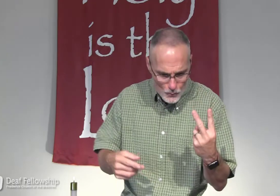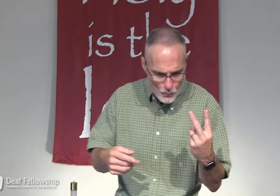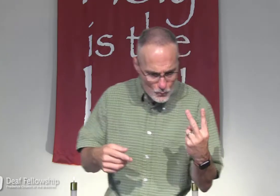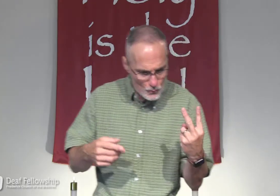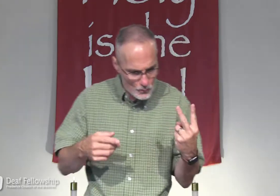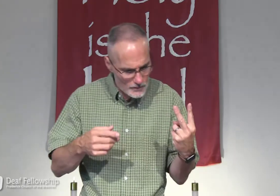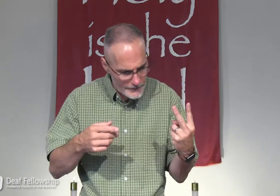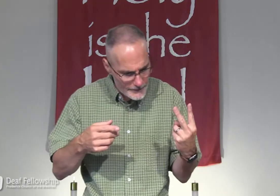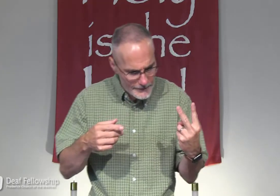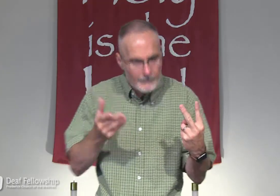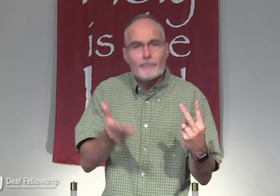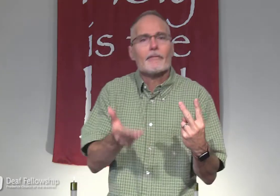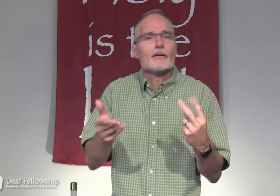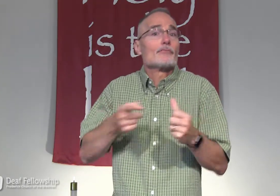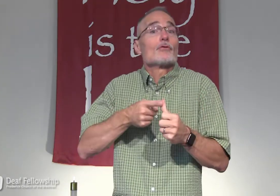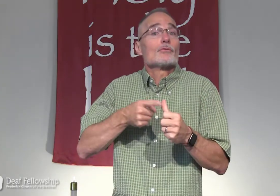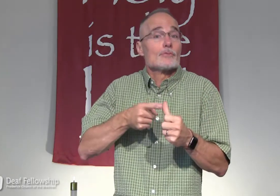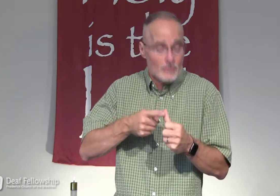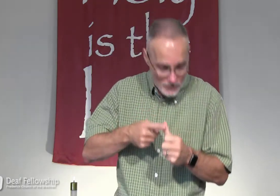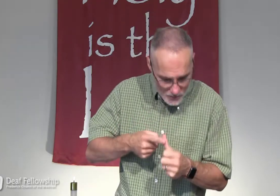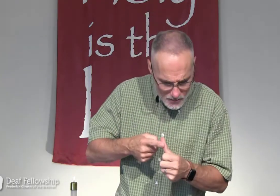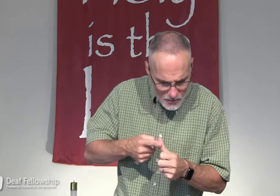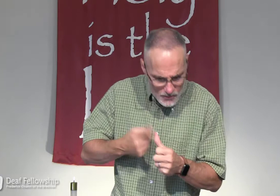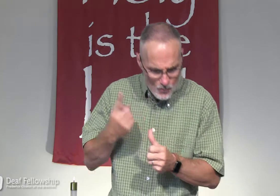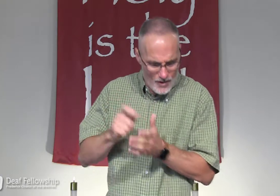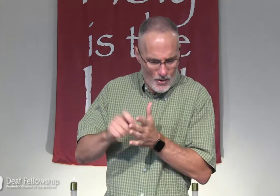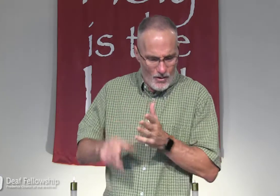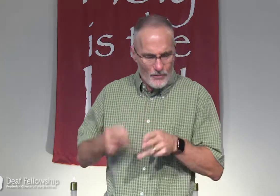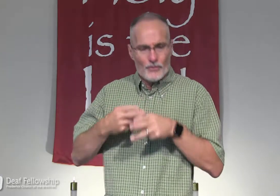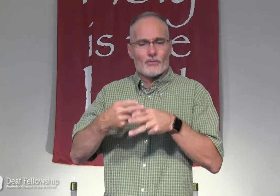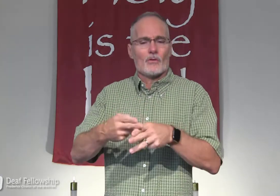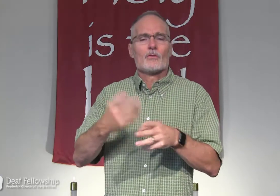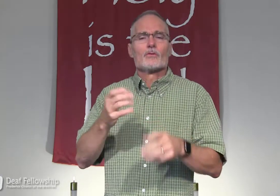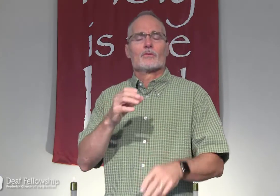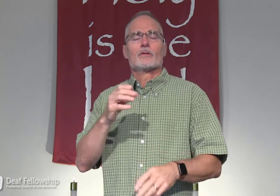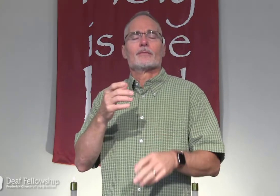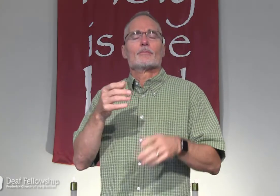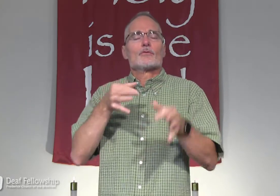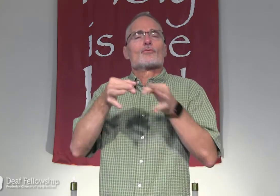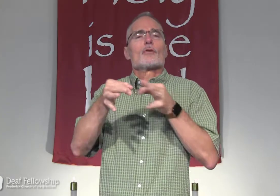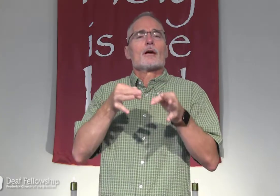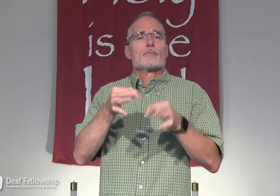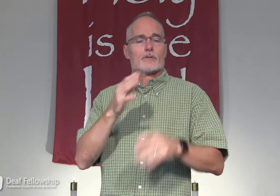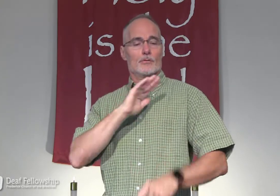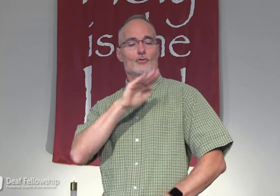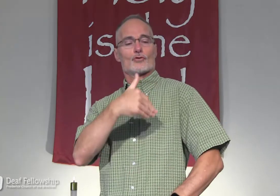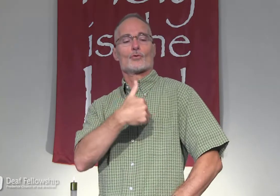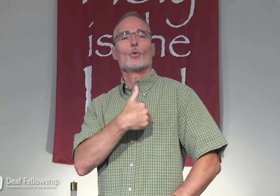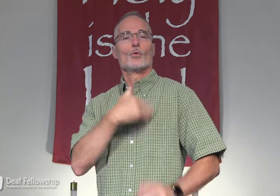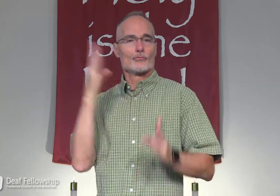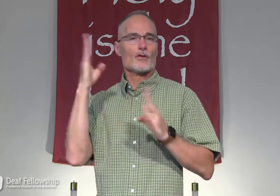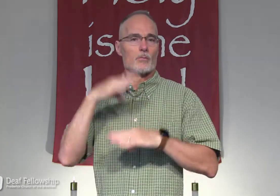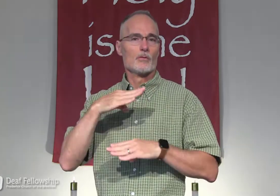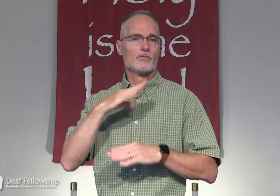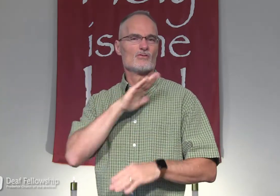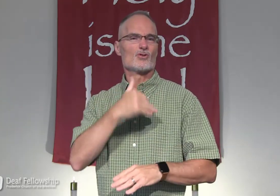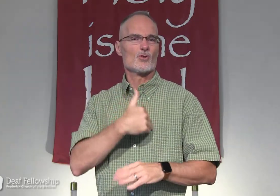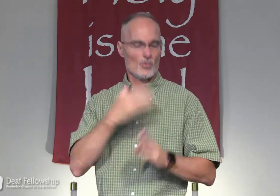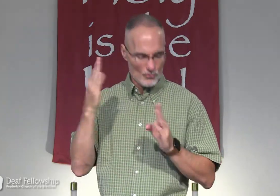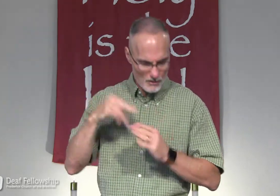happen? Well, there are two things. First, one author